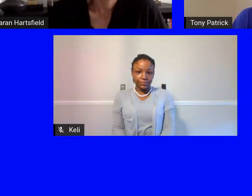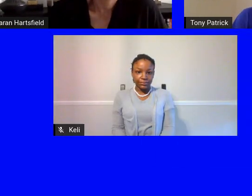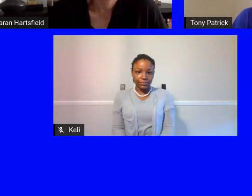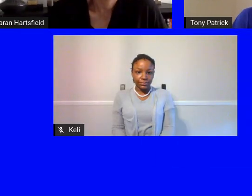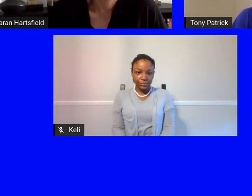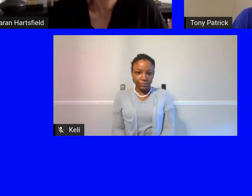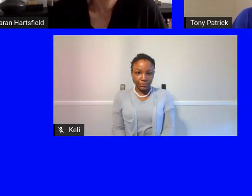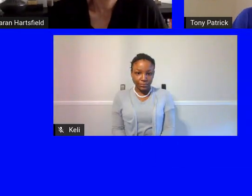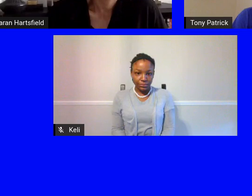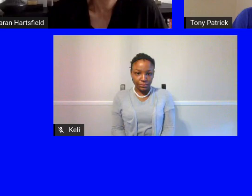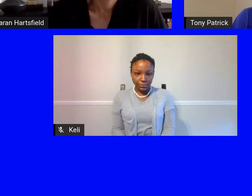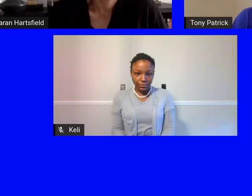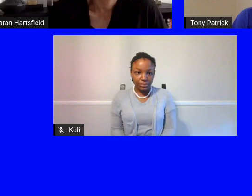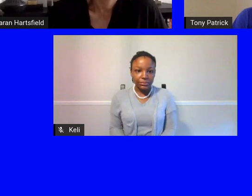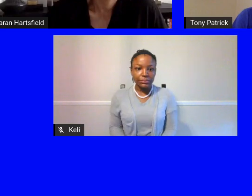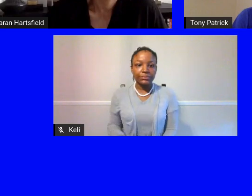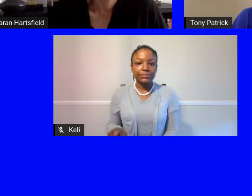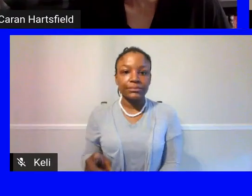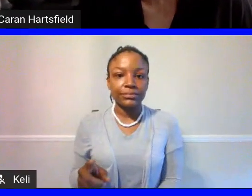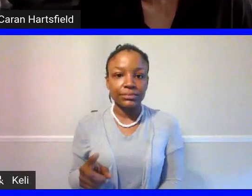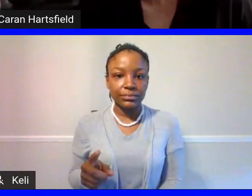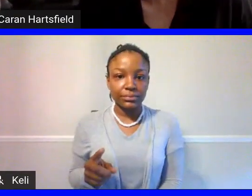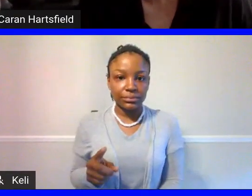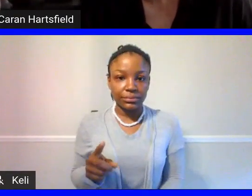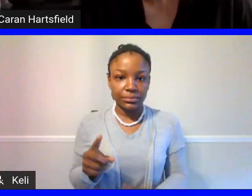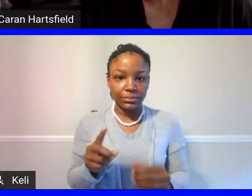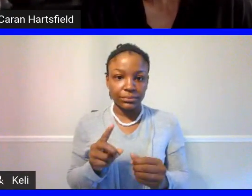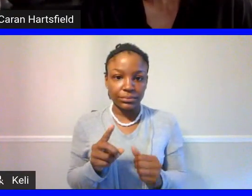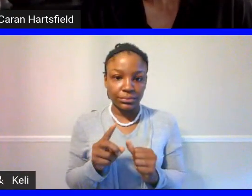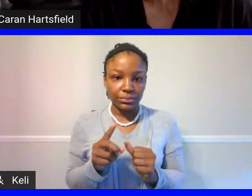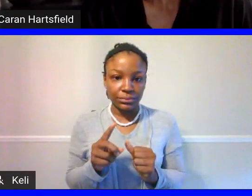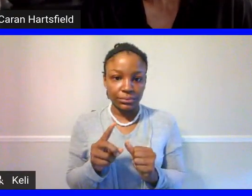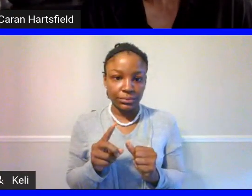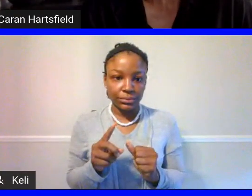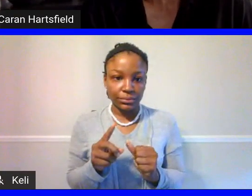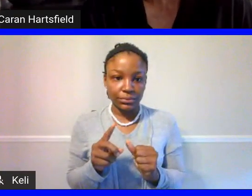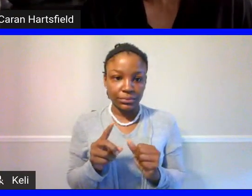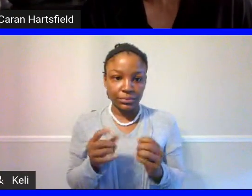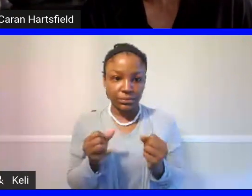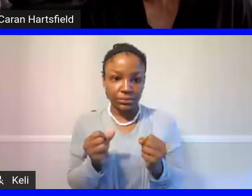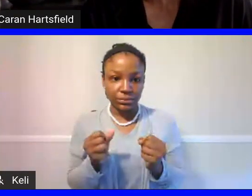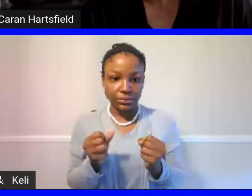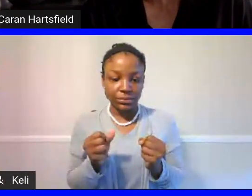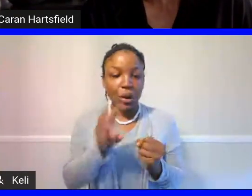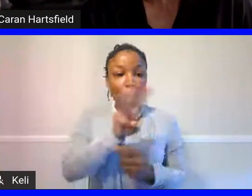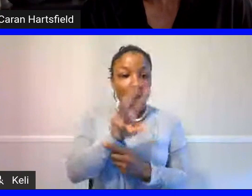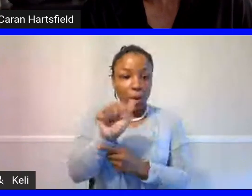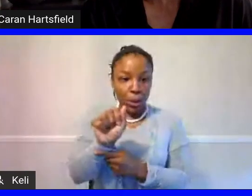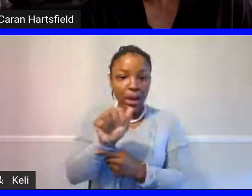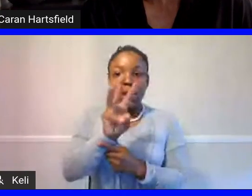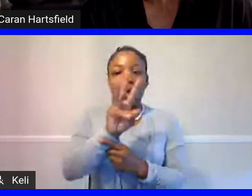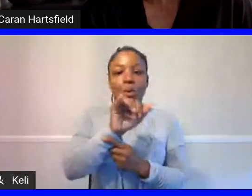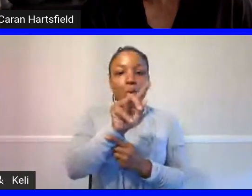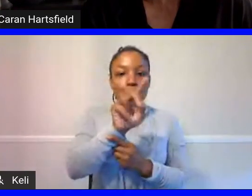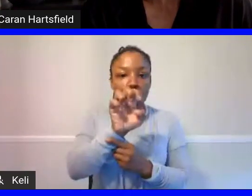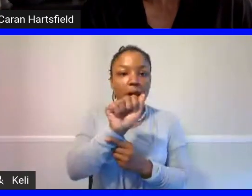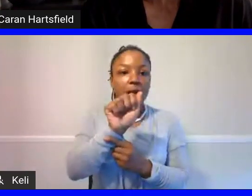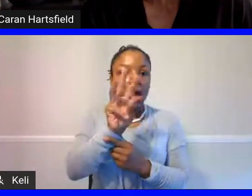Somebody asked for the Wide Awakes website link. I think there's a wideawakes.com. Yes. There's